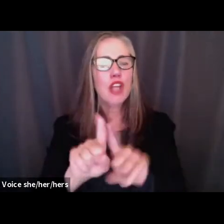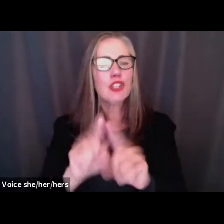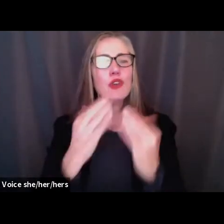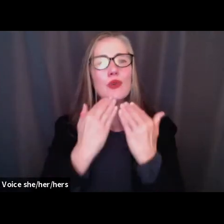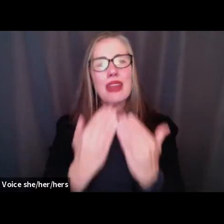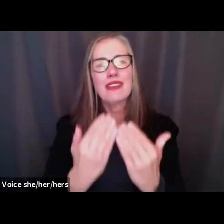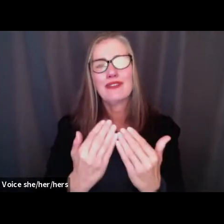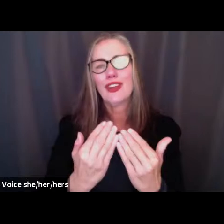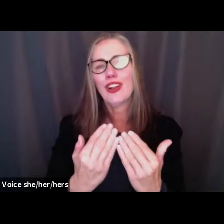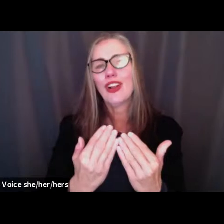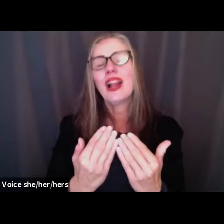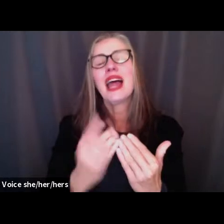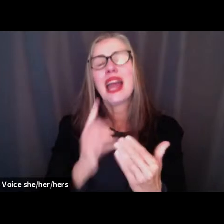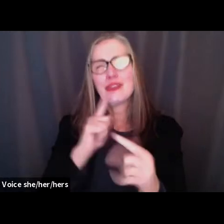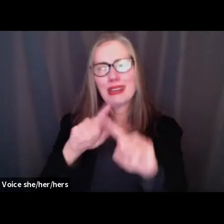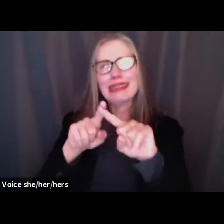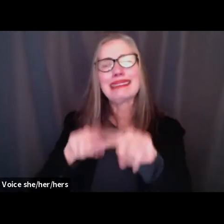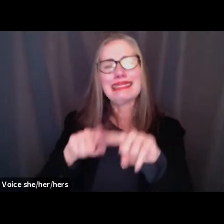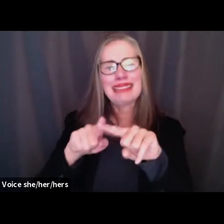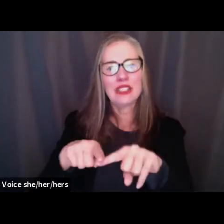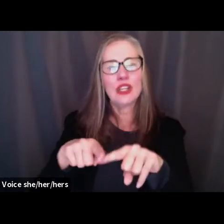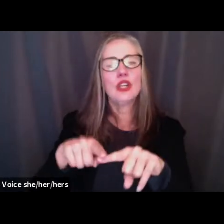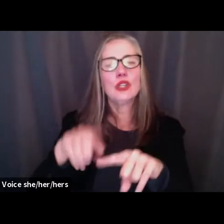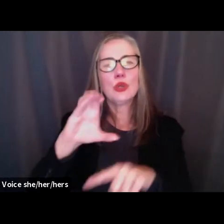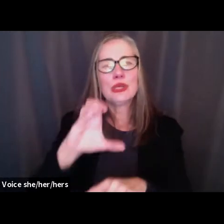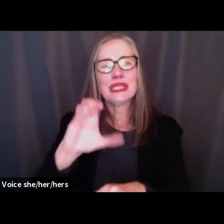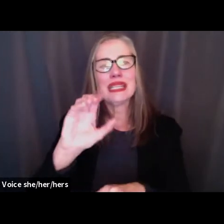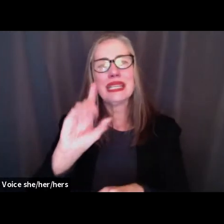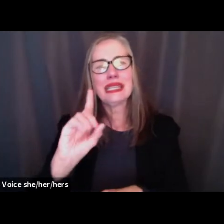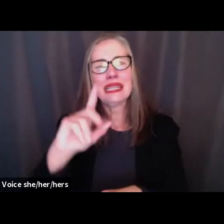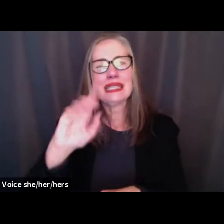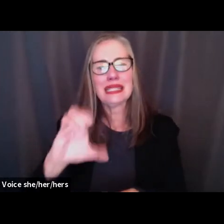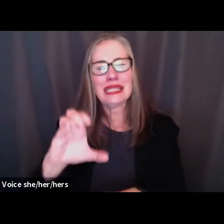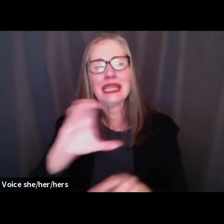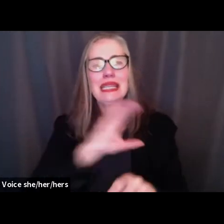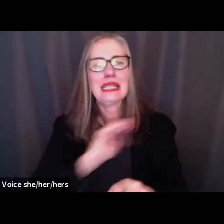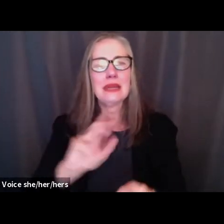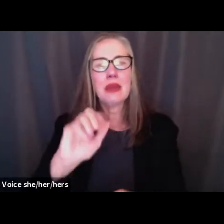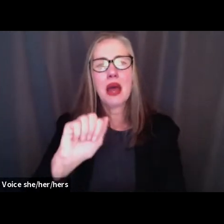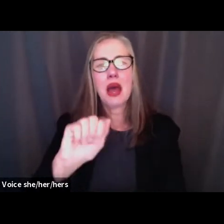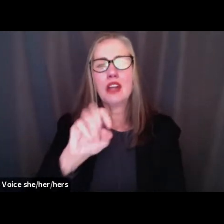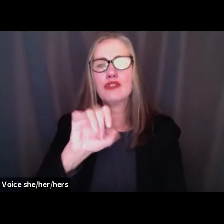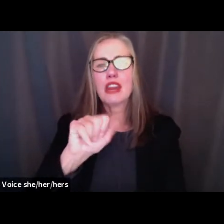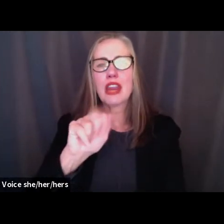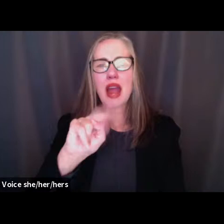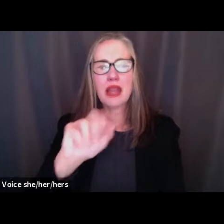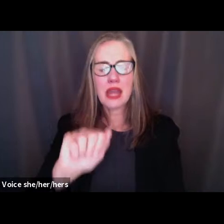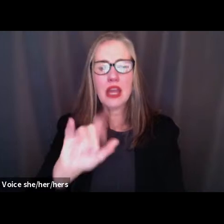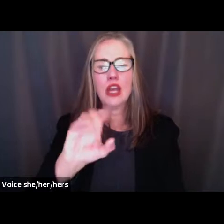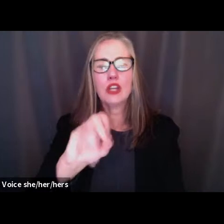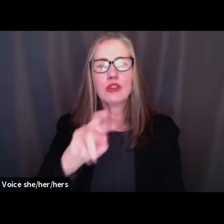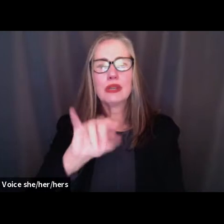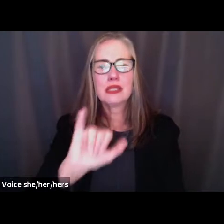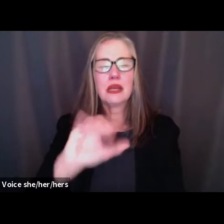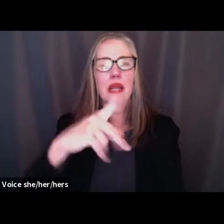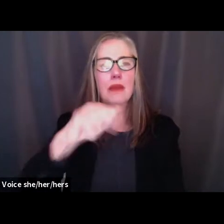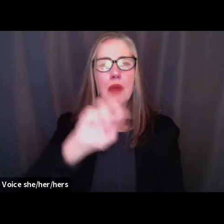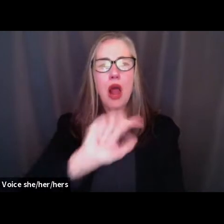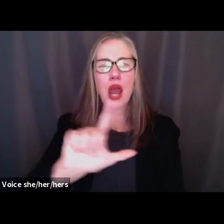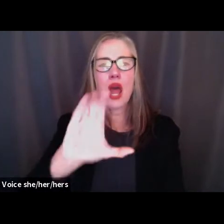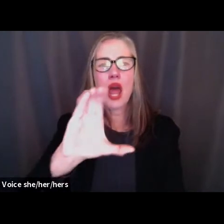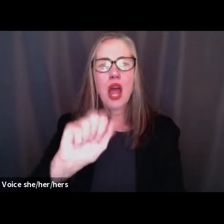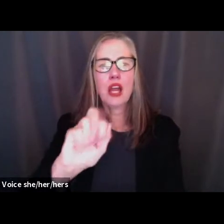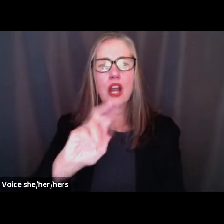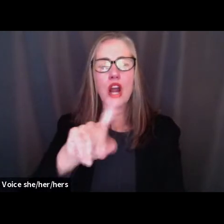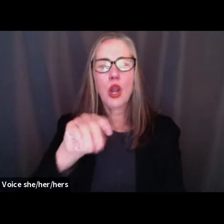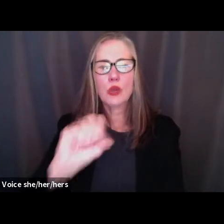and indebted to my CDC team, Adriana, Crystal, Paula, Carlos, Larry, and Francois,